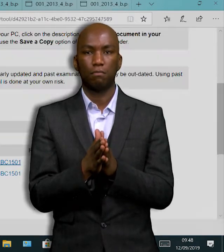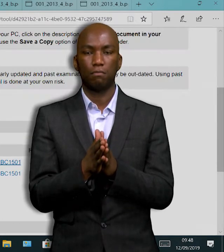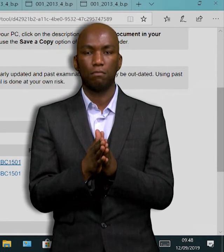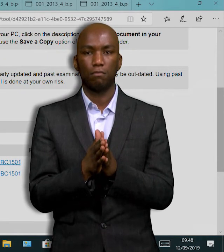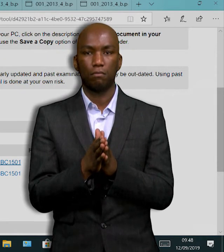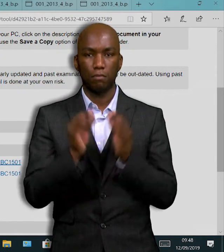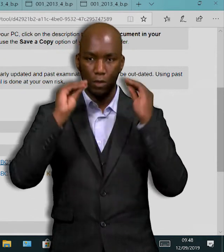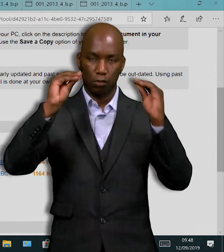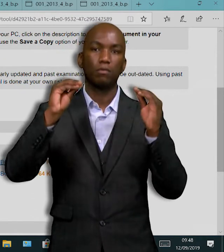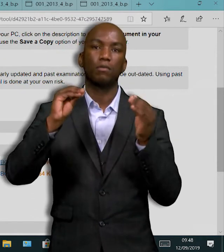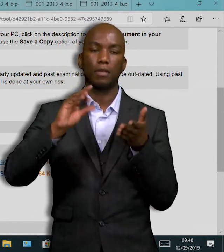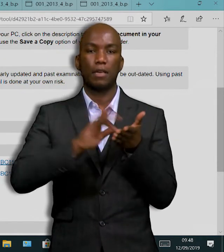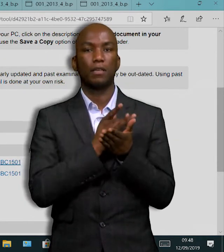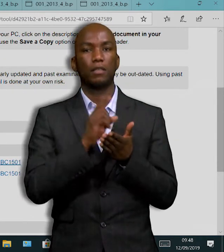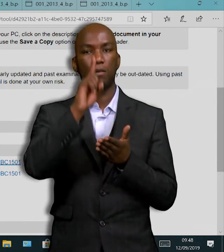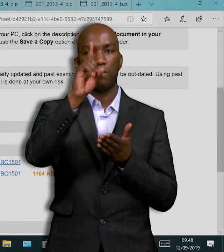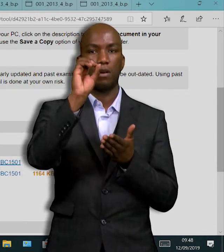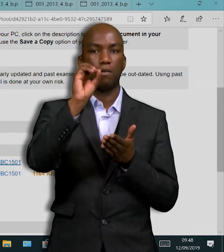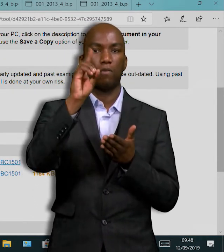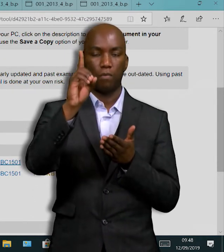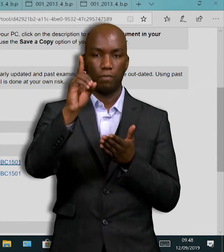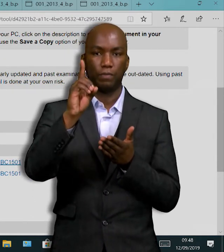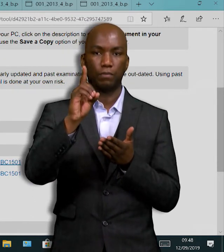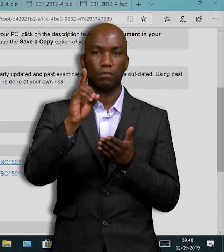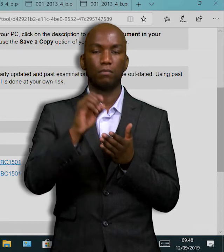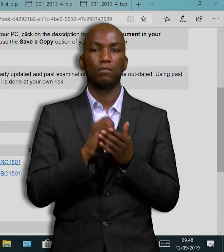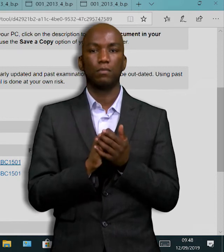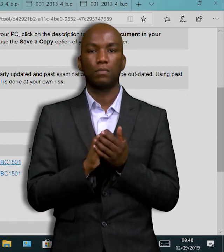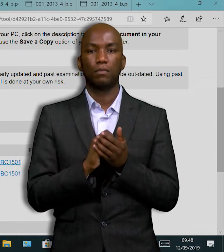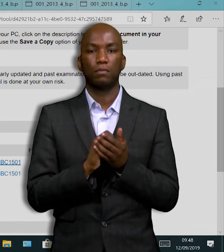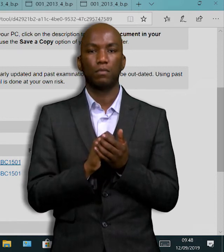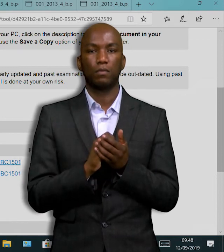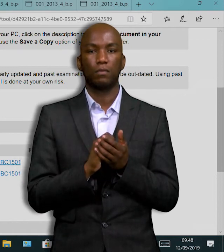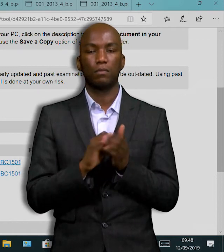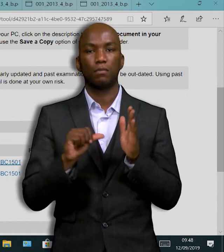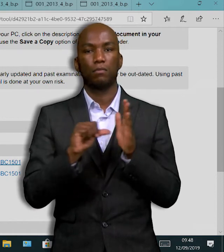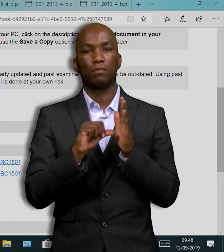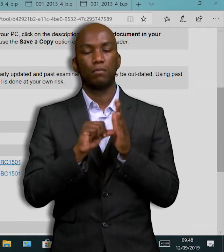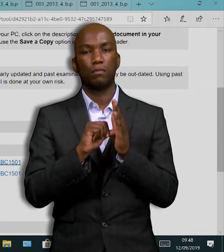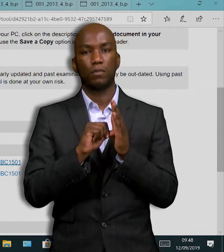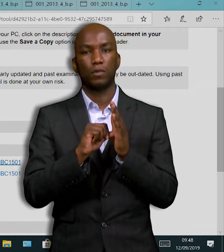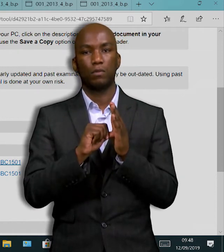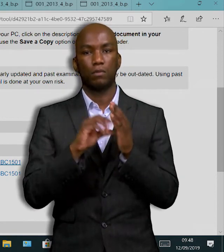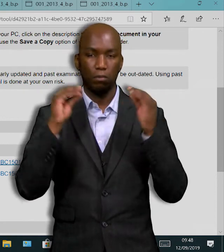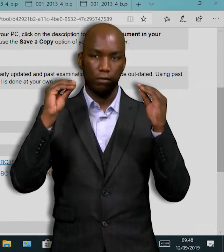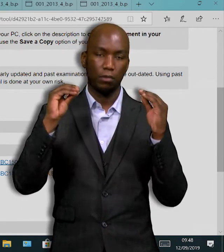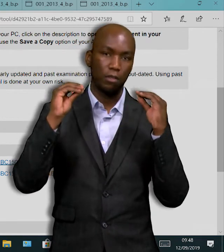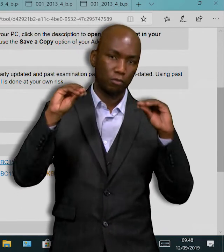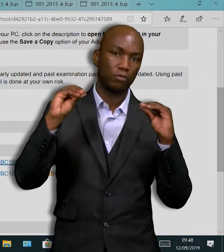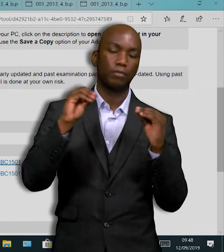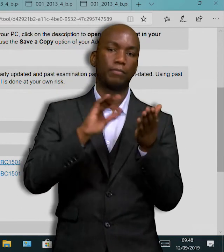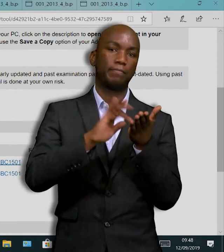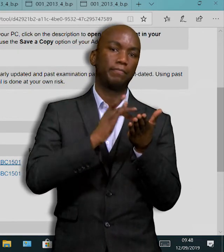Tutorial Letter 101, the most important tutorial letter that